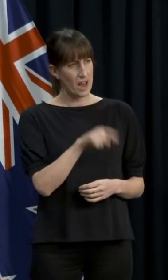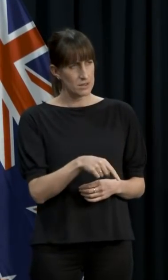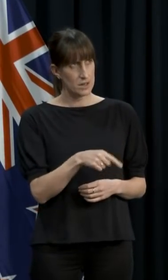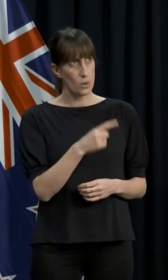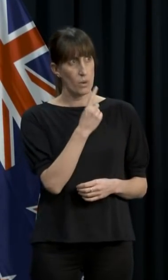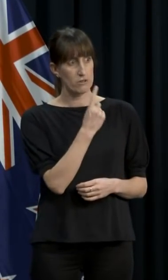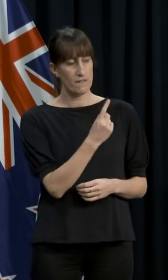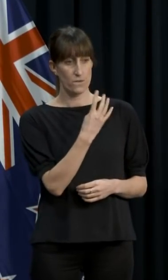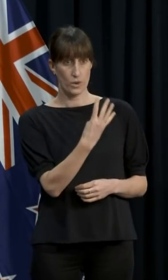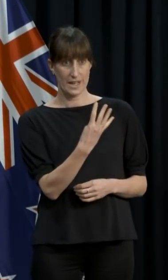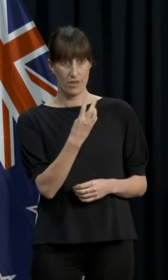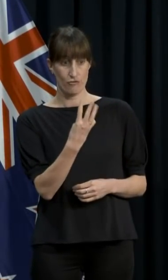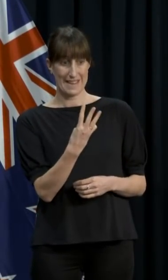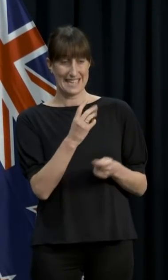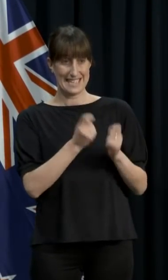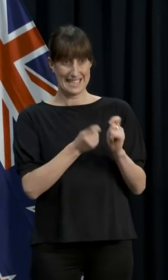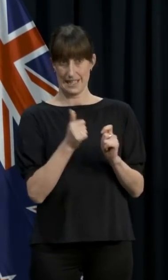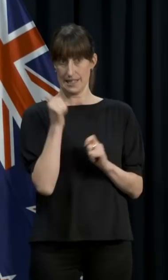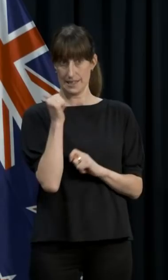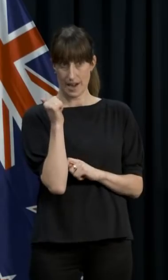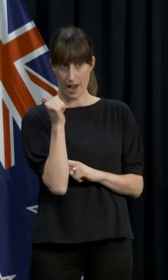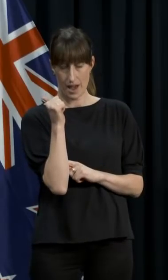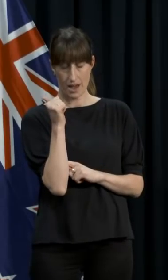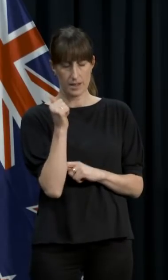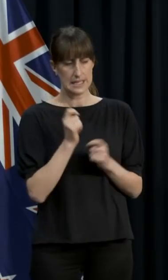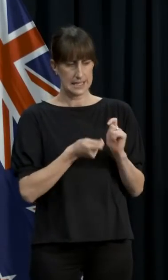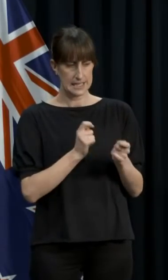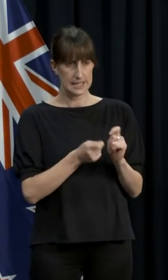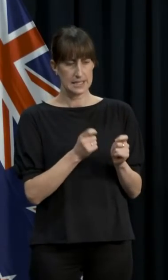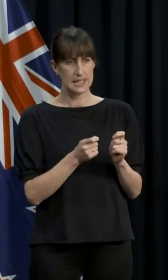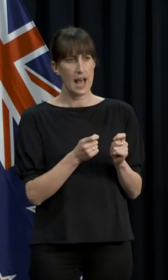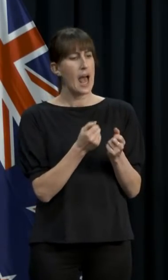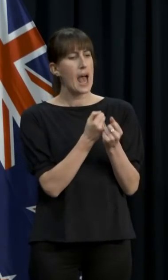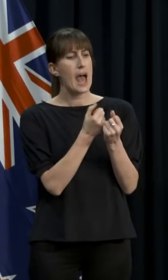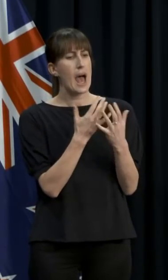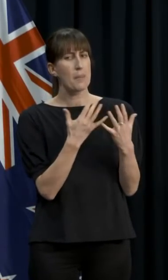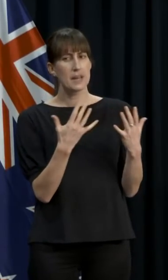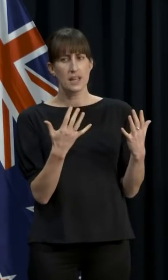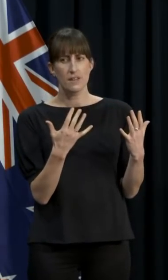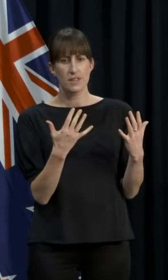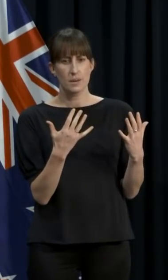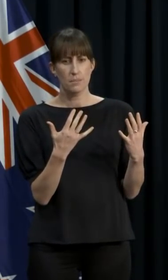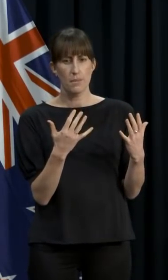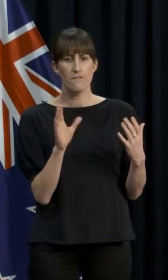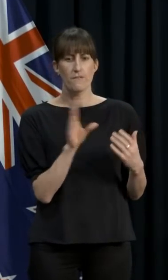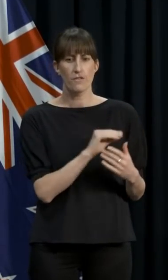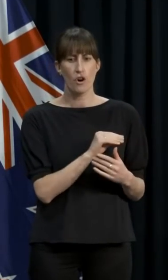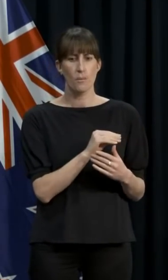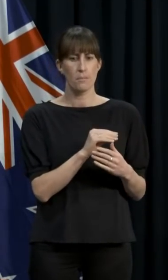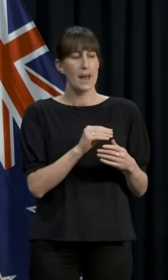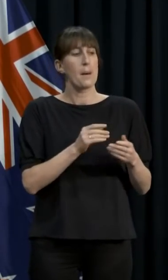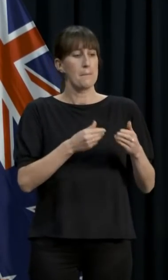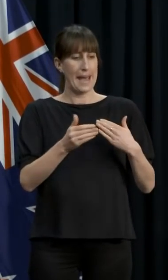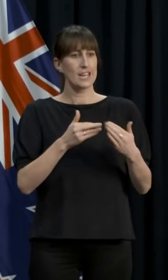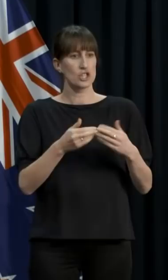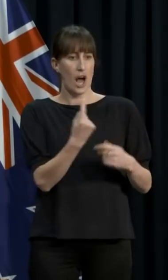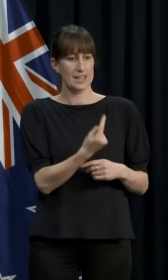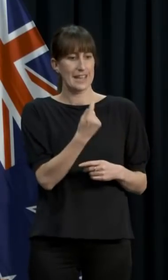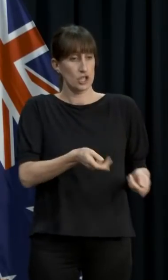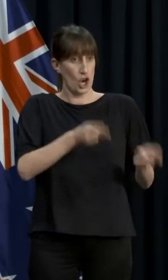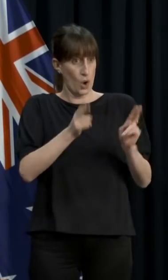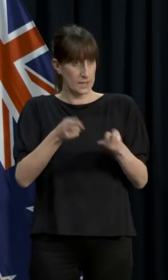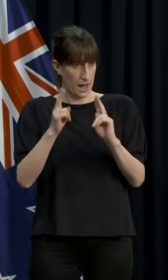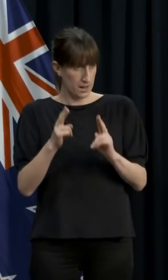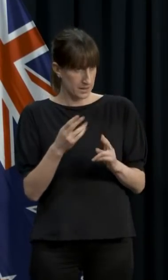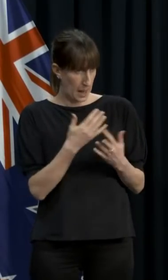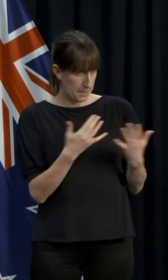1,043 tests processed yesterday, do you have numbers of how many of them were in MIQ? Yes, we do. I don't know if you've got them off the top of your head. I've got them